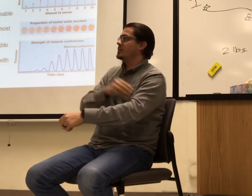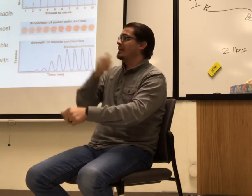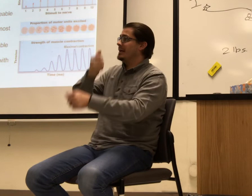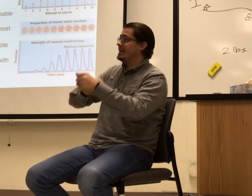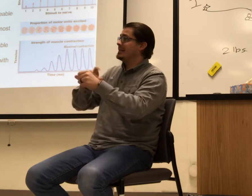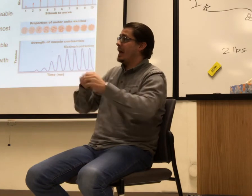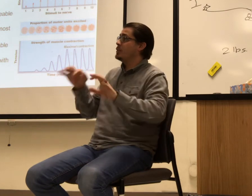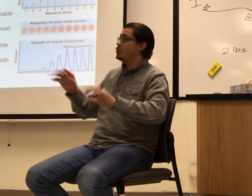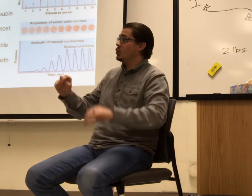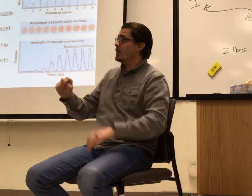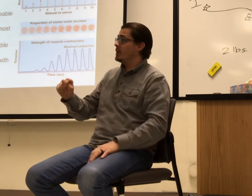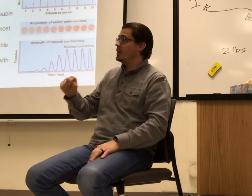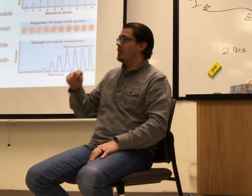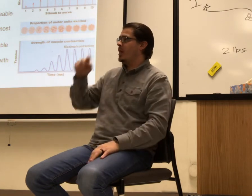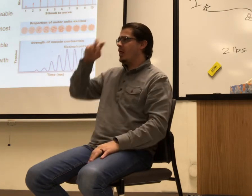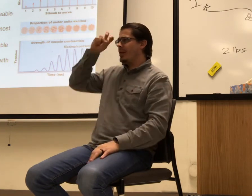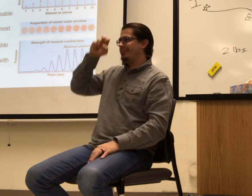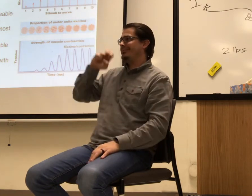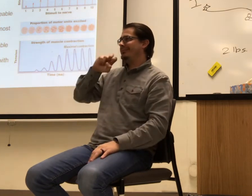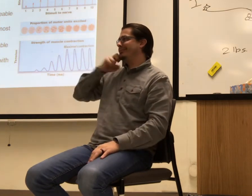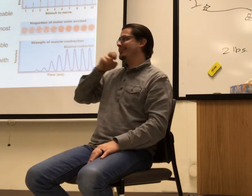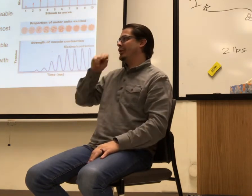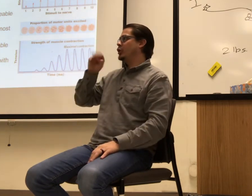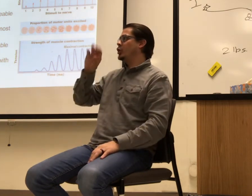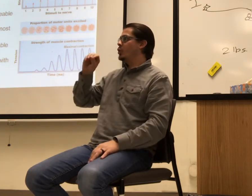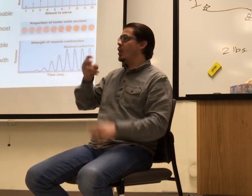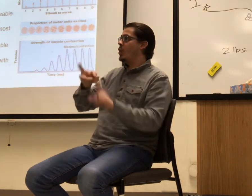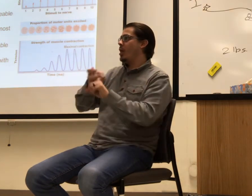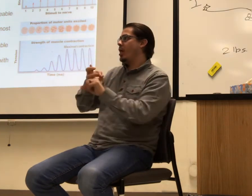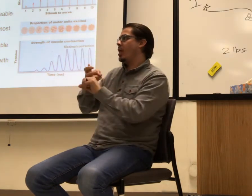you do it, the neural recruitment becomes better.